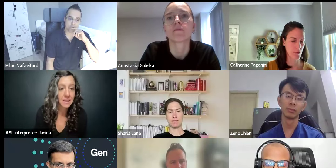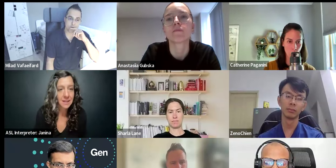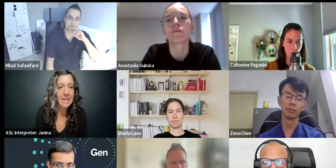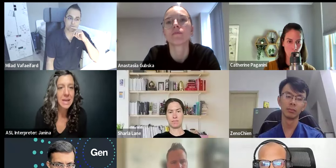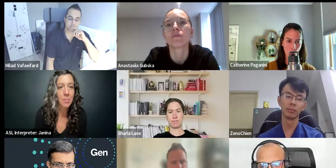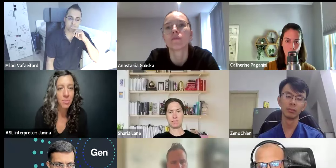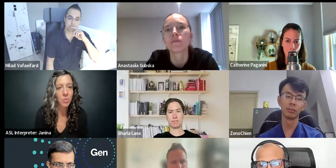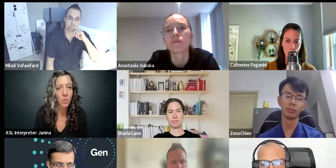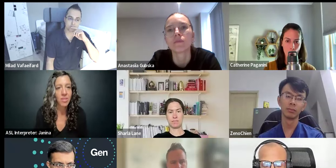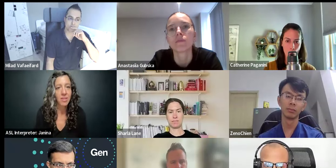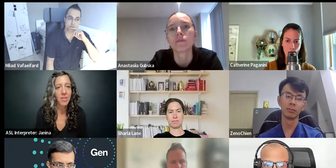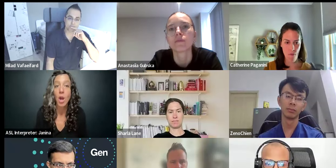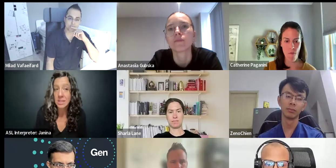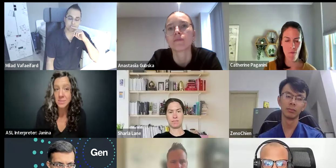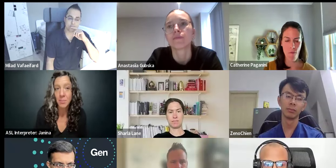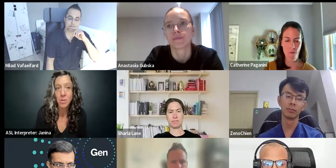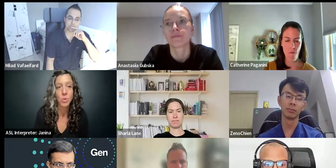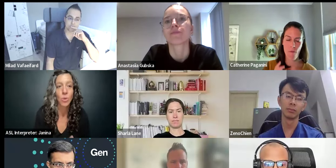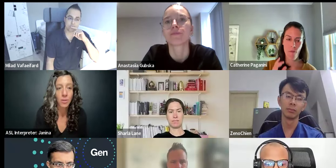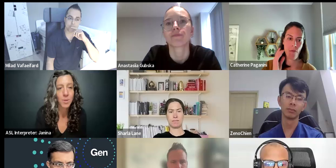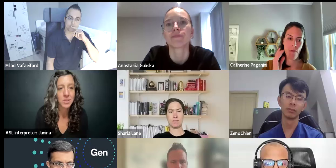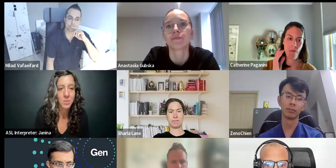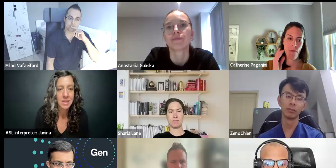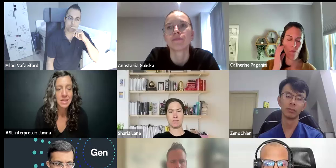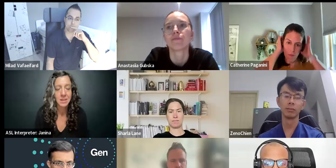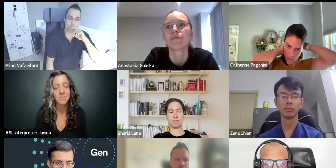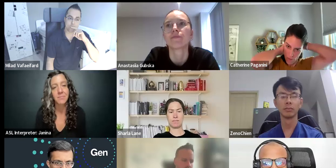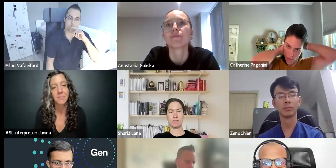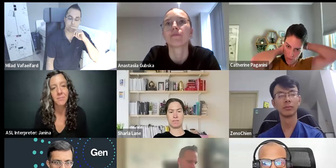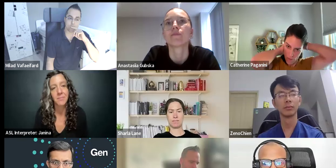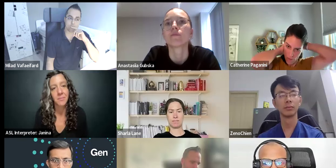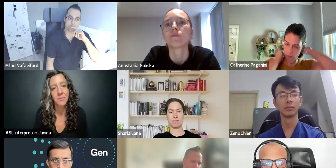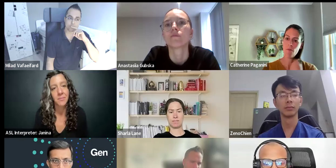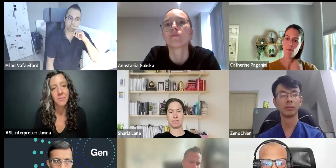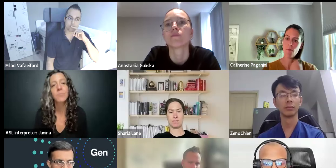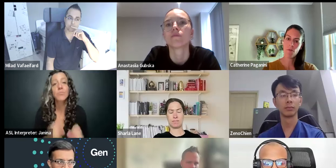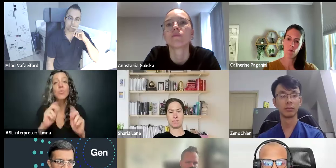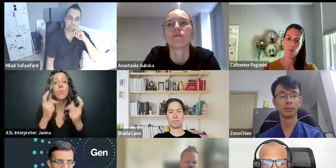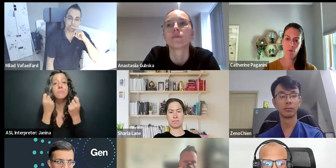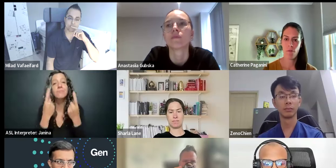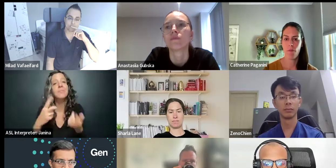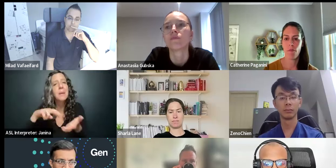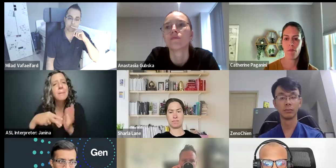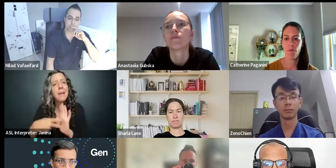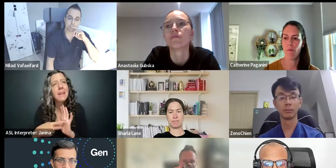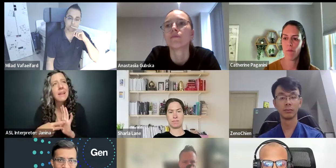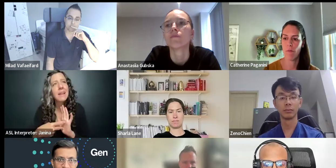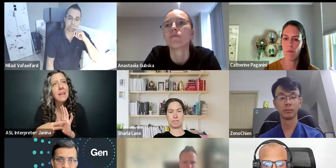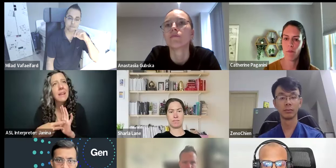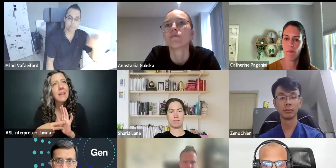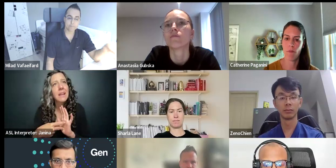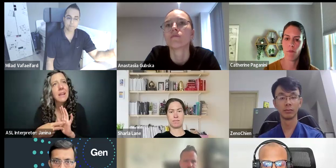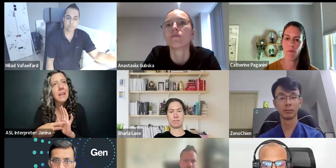interact in depth with audience members or the person presenting. Okay. So that makes it very